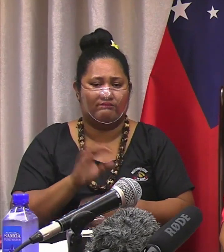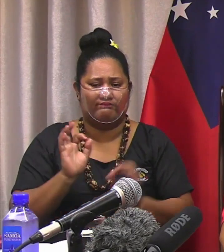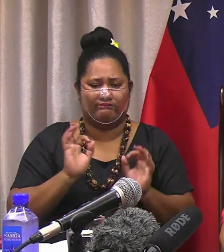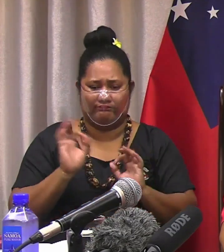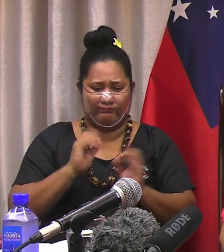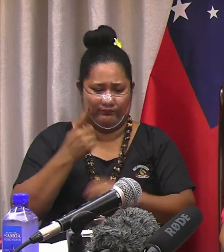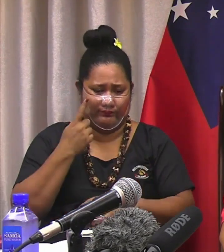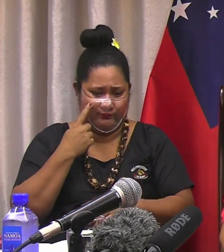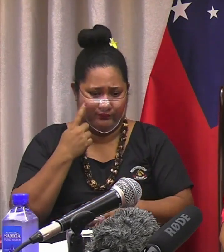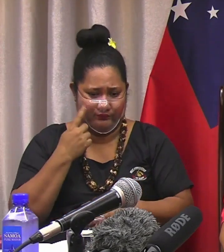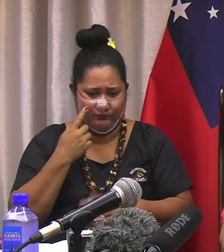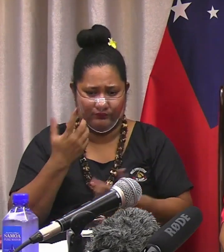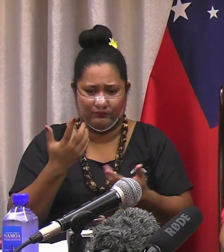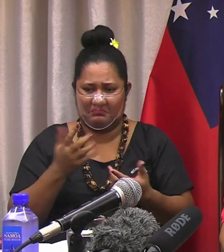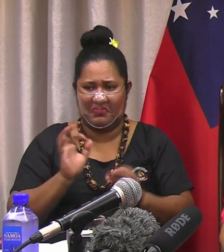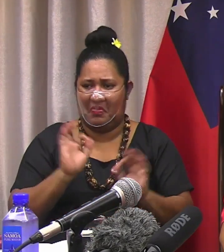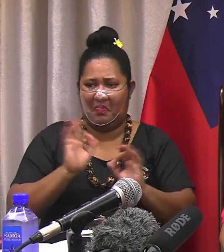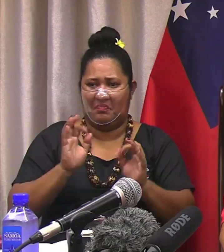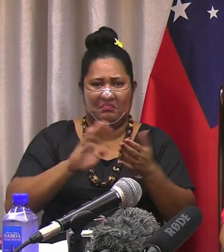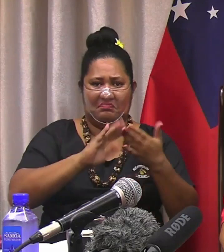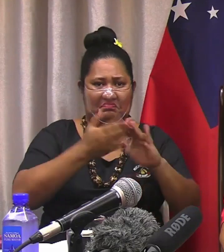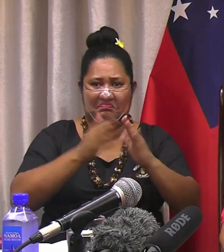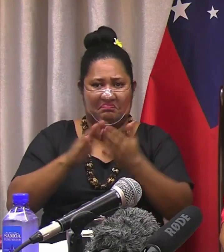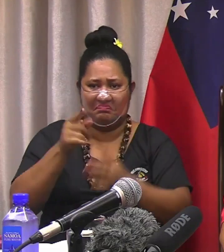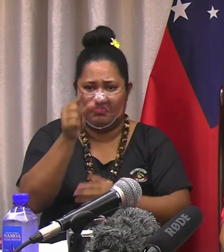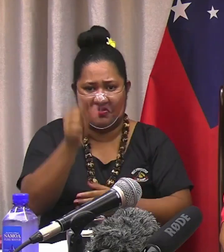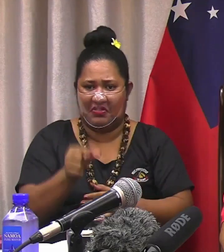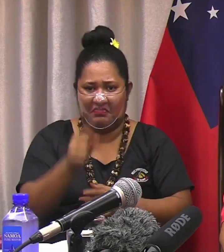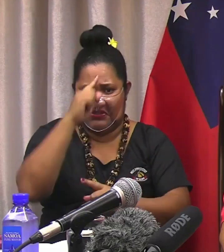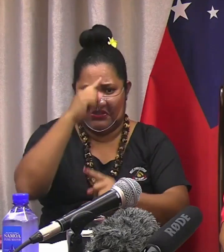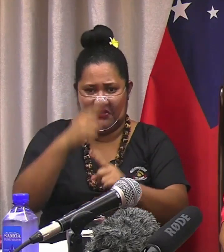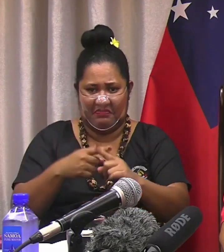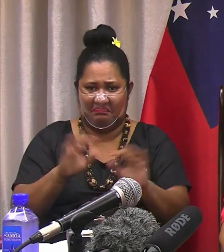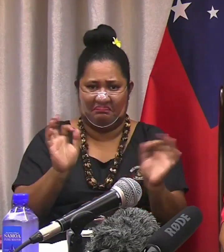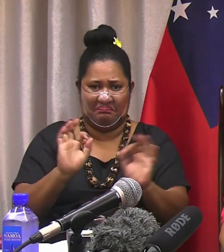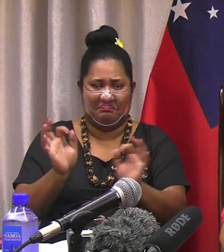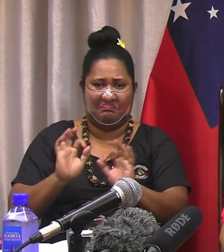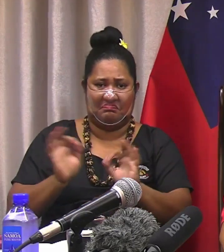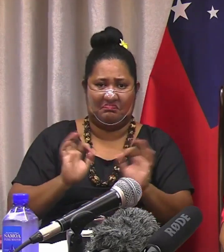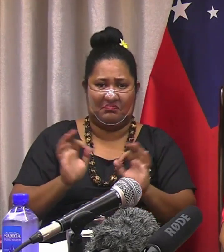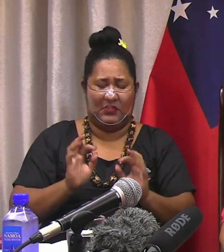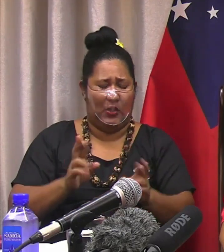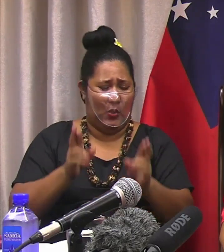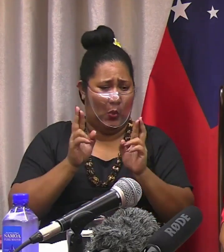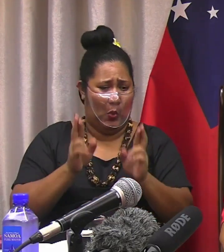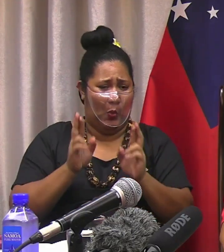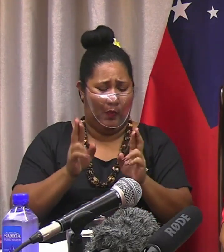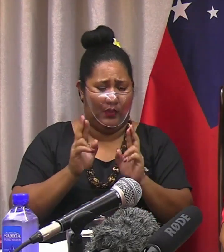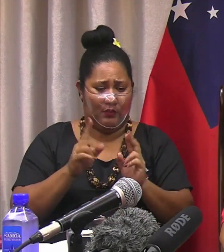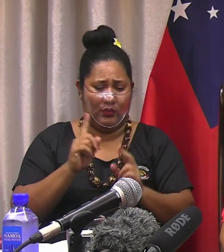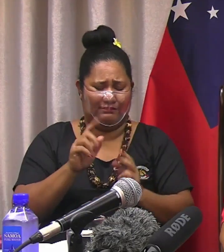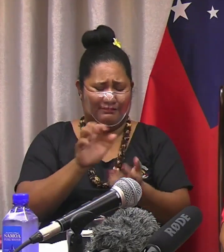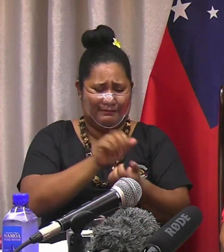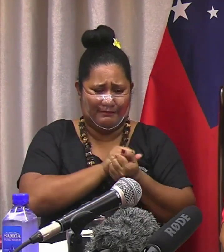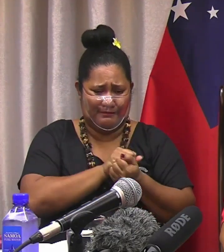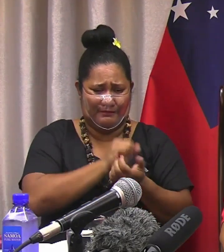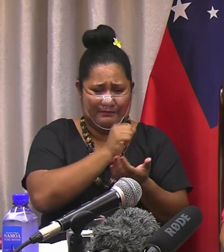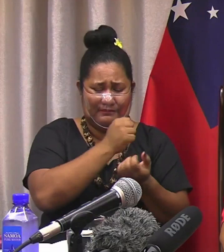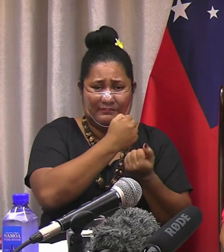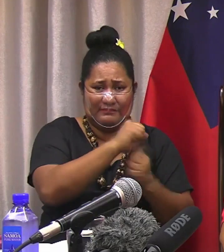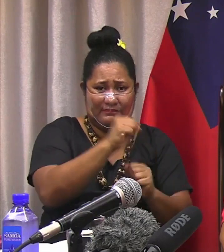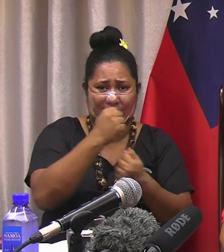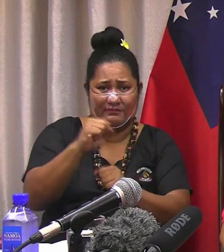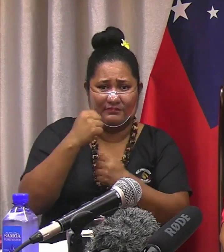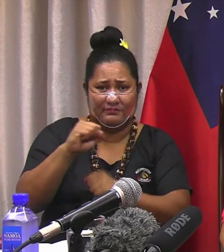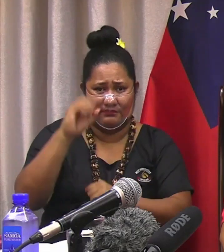of a community transmission. In the hope of keeping our country safe from a potential